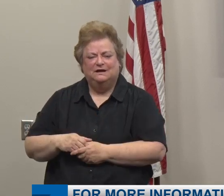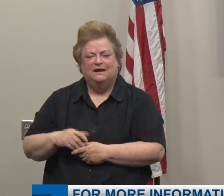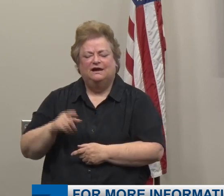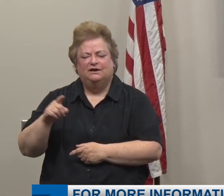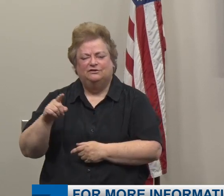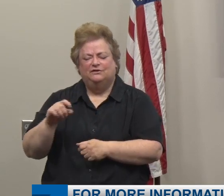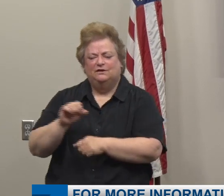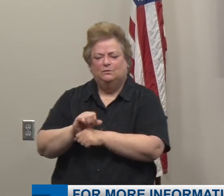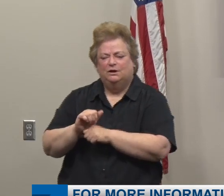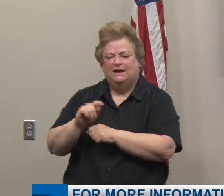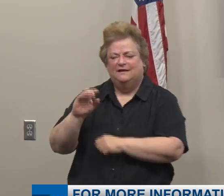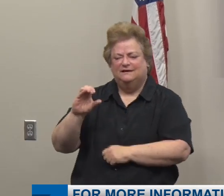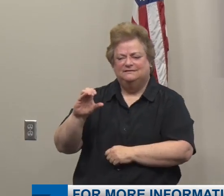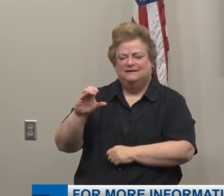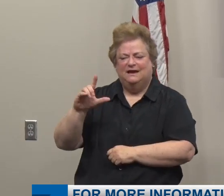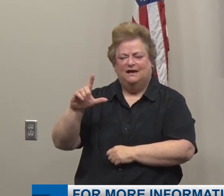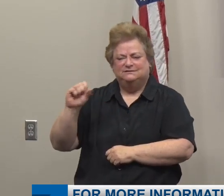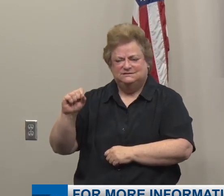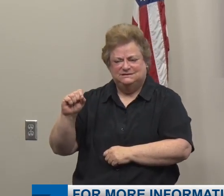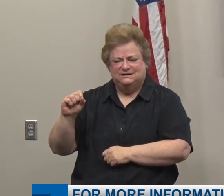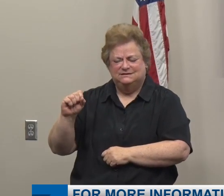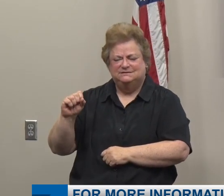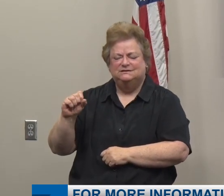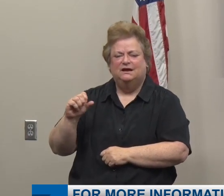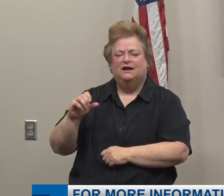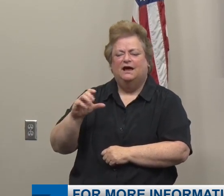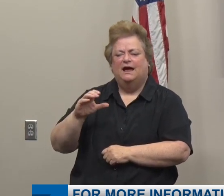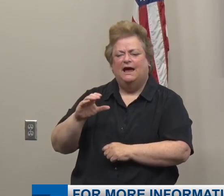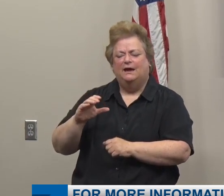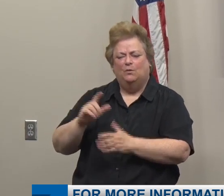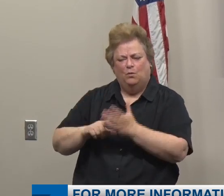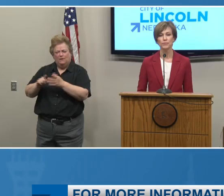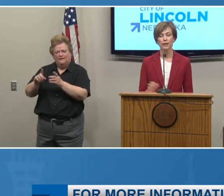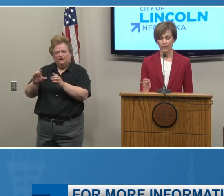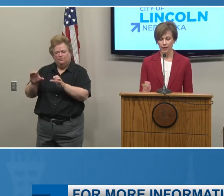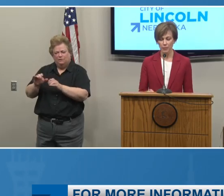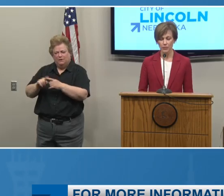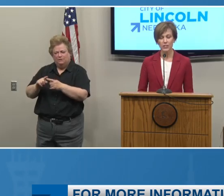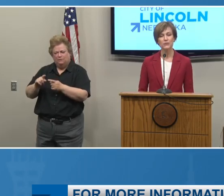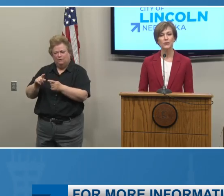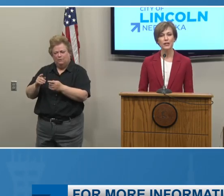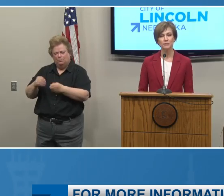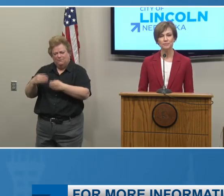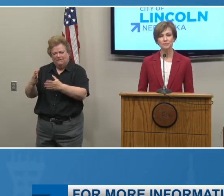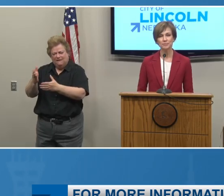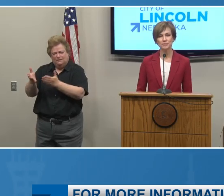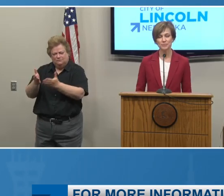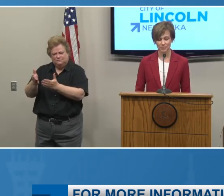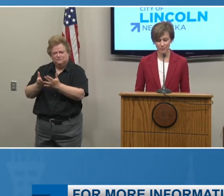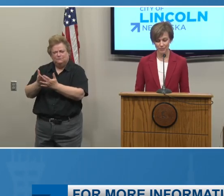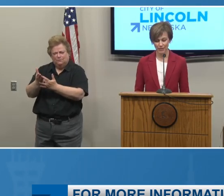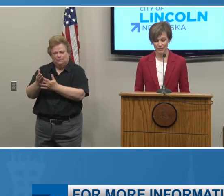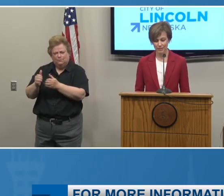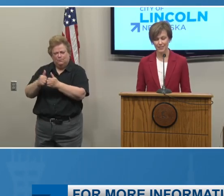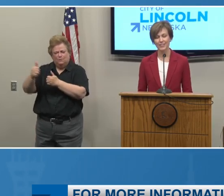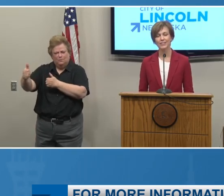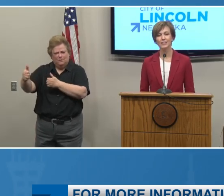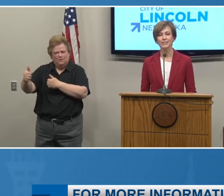CLC's to adapt and to continue to provide their crucial services remotely over to you Nolan